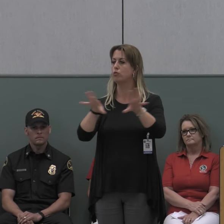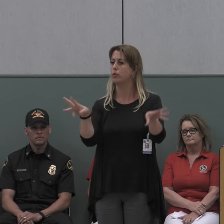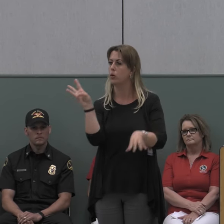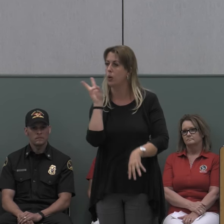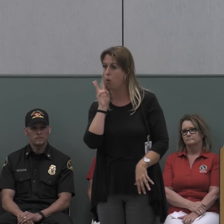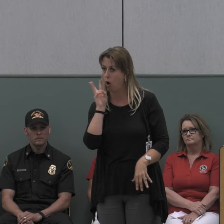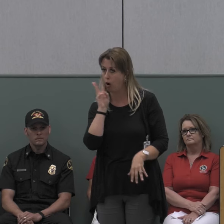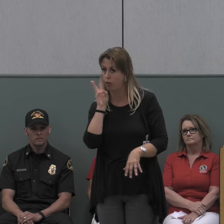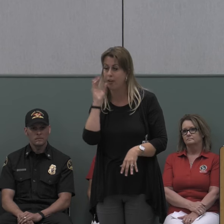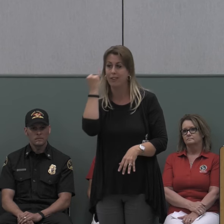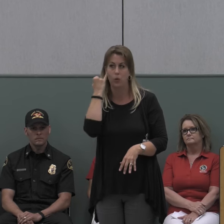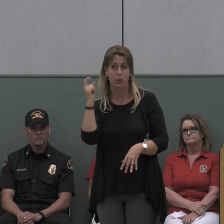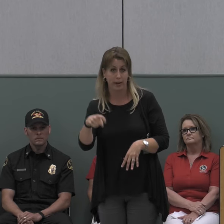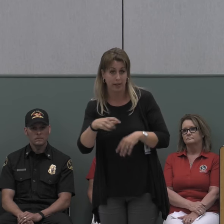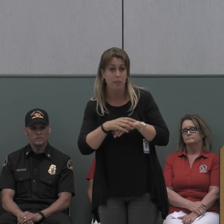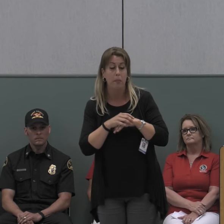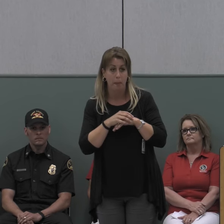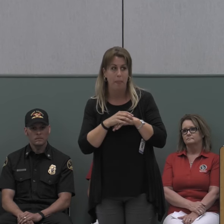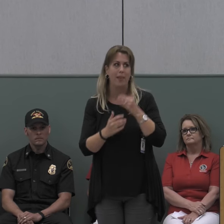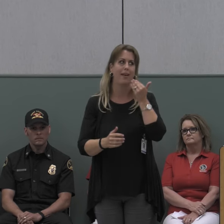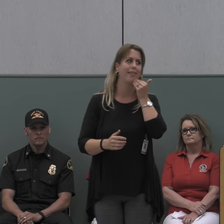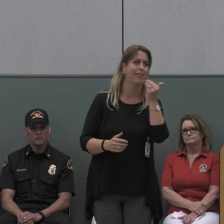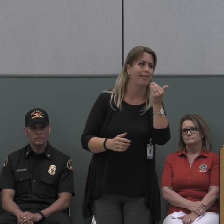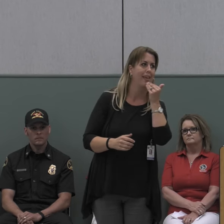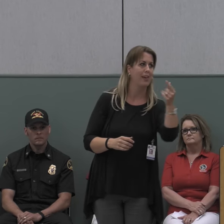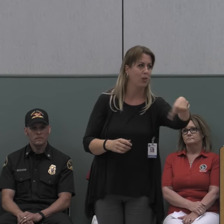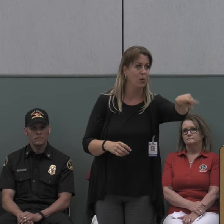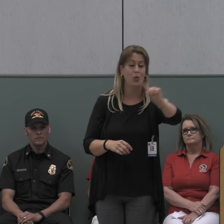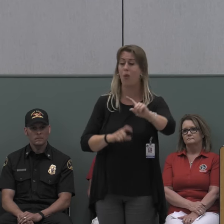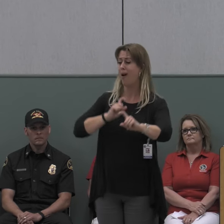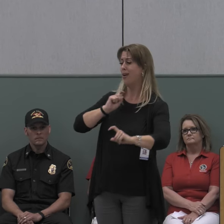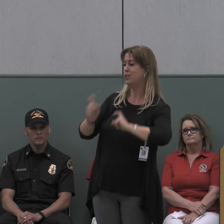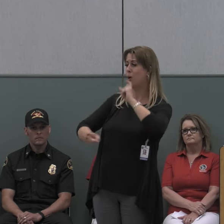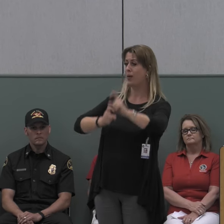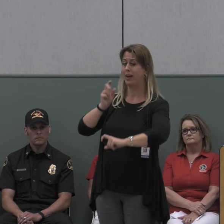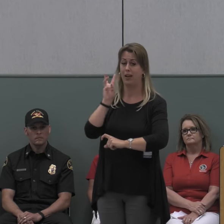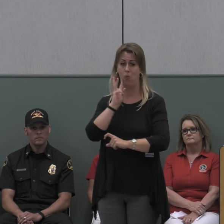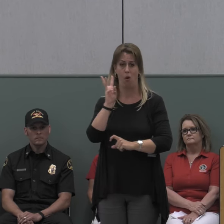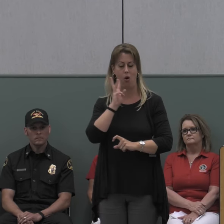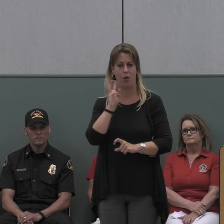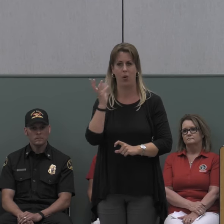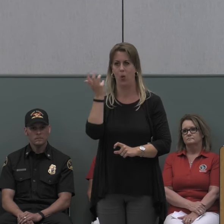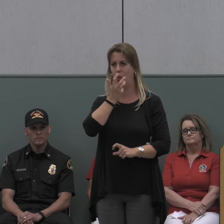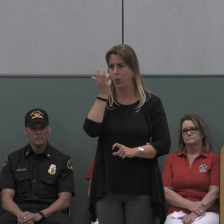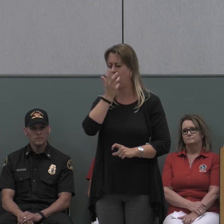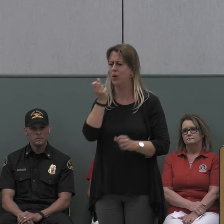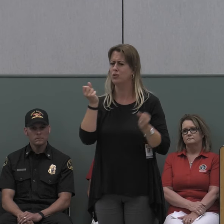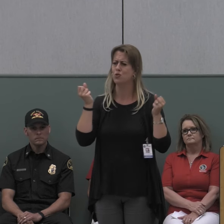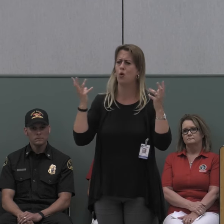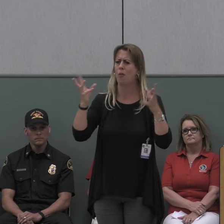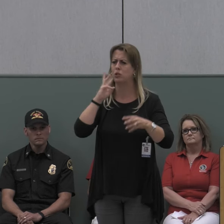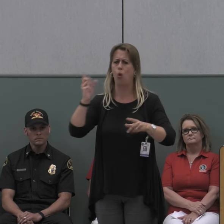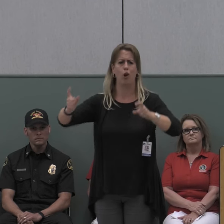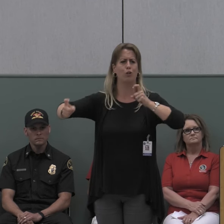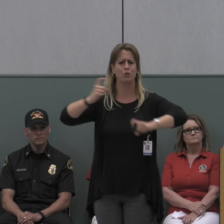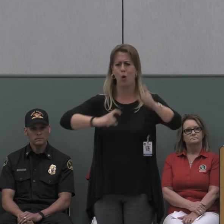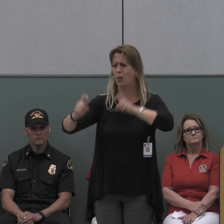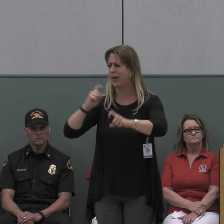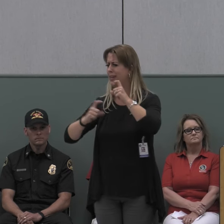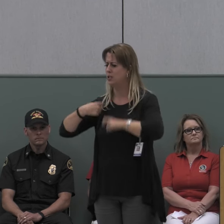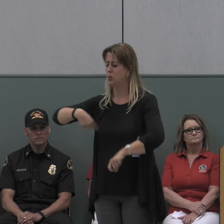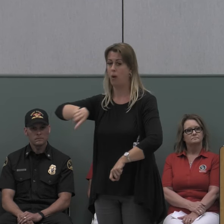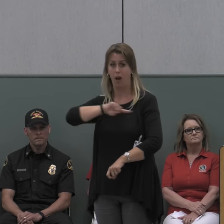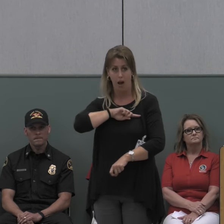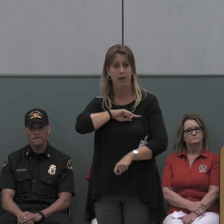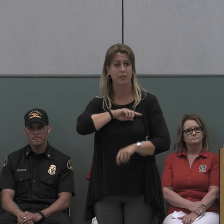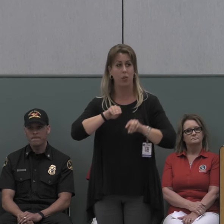needs it. I'd like to thank people who are donating water. We are getting so many water donations. It's just been amazing, in addition to the water that the county